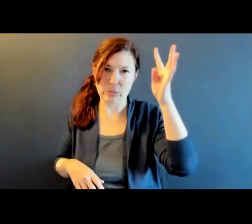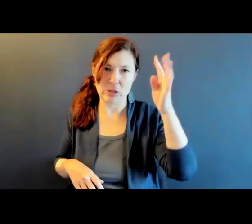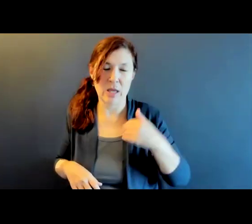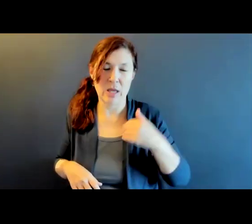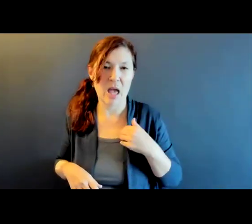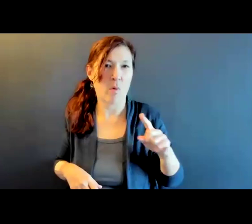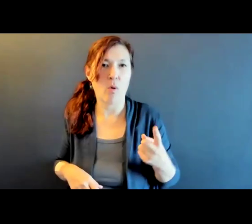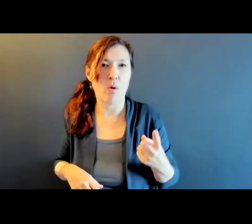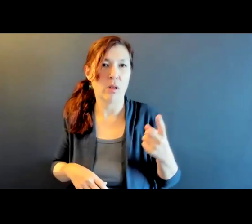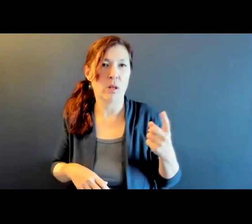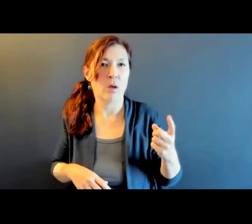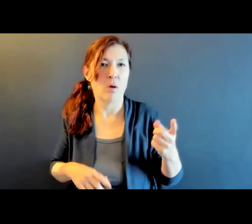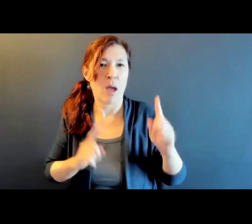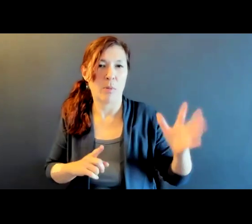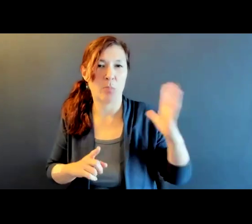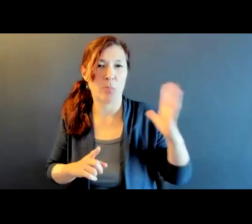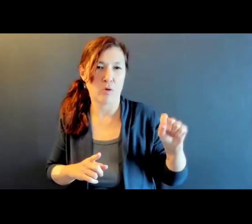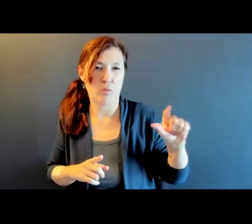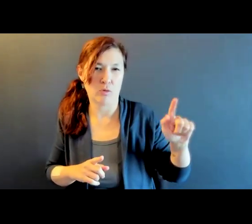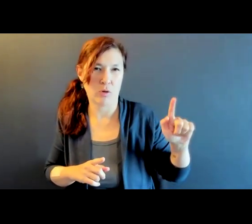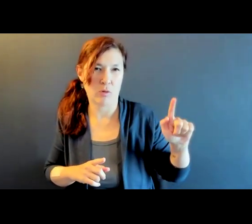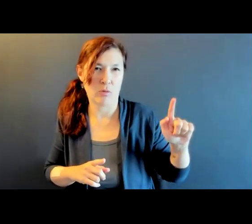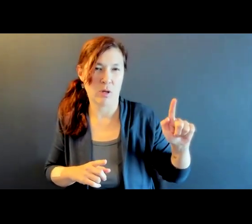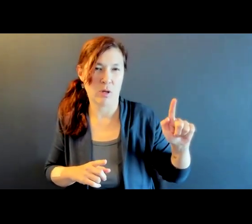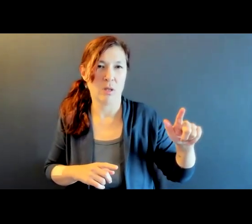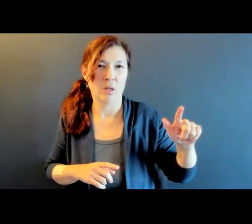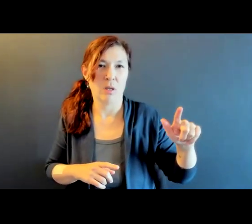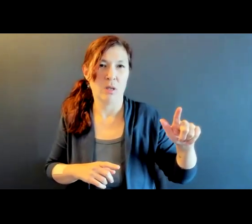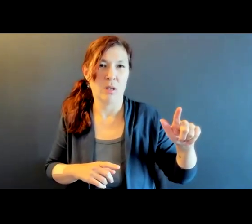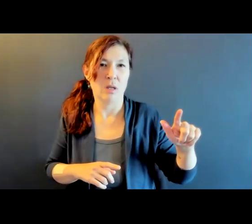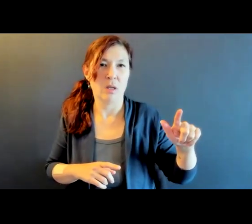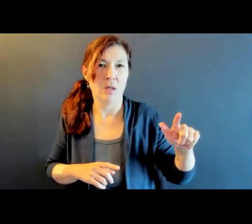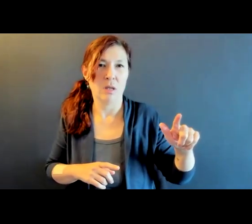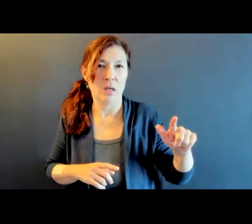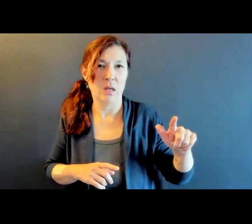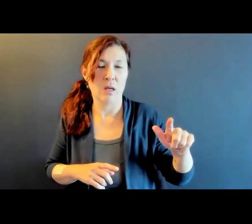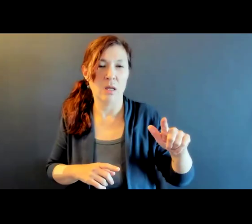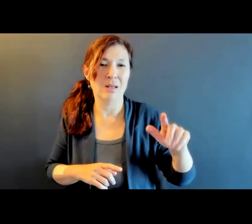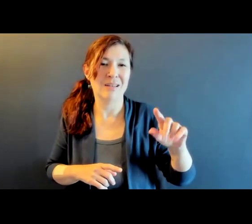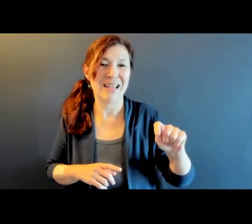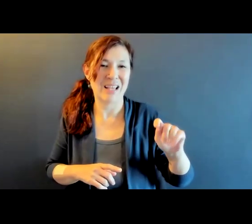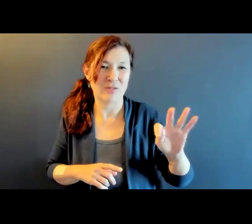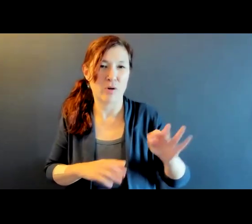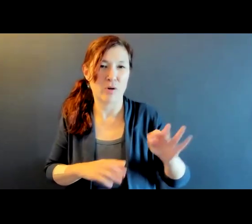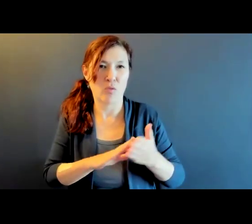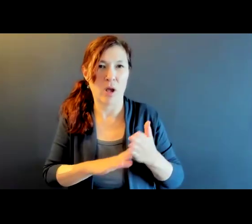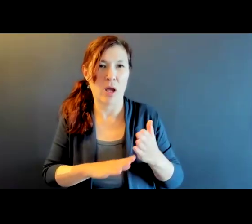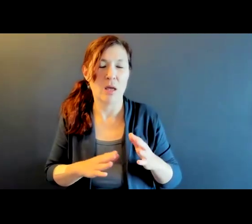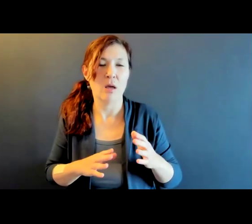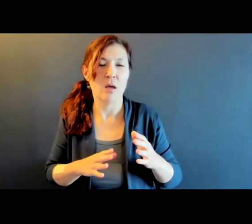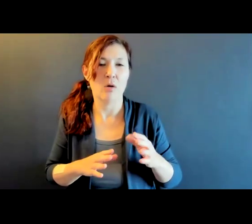deliberated on in 2021 to come to the 30-70 recommendation. Sorry, I thought you were talking about the cutout.